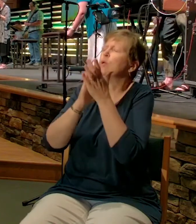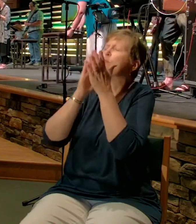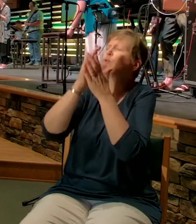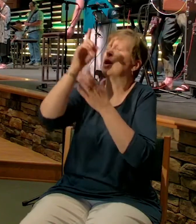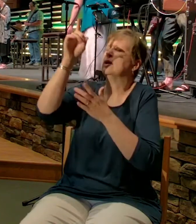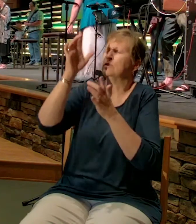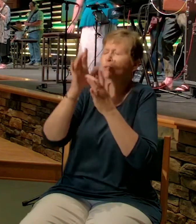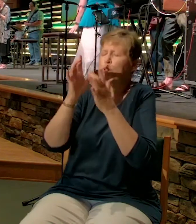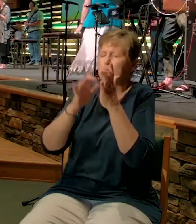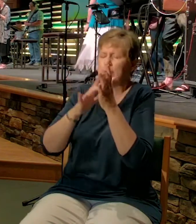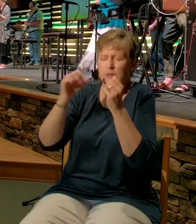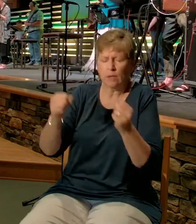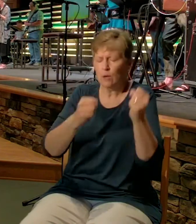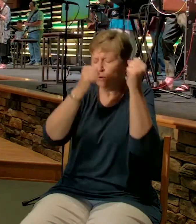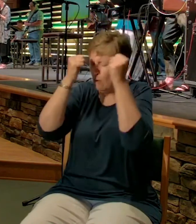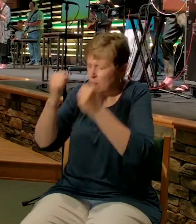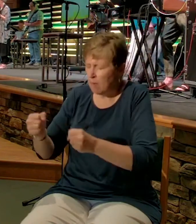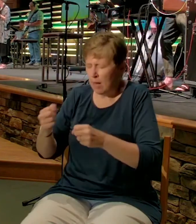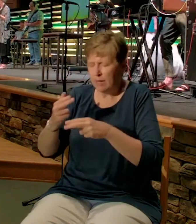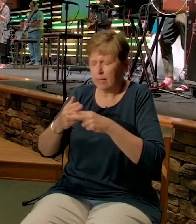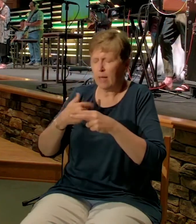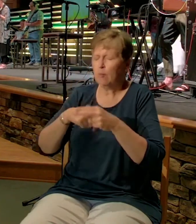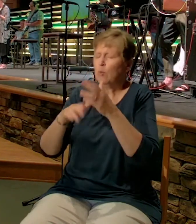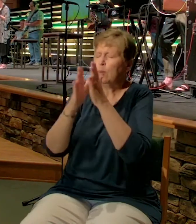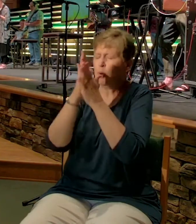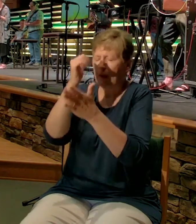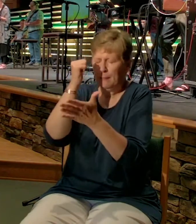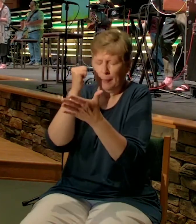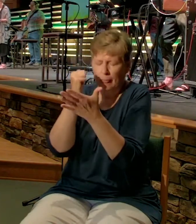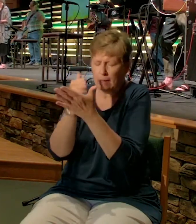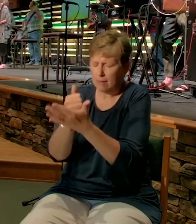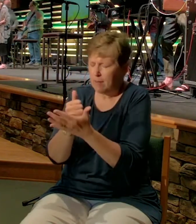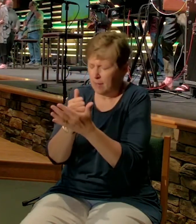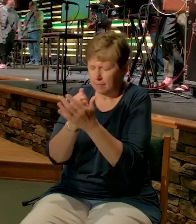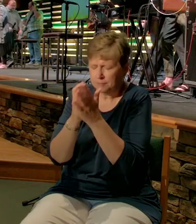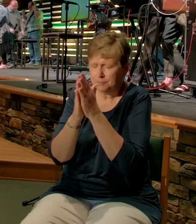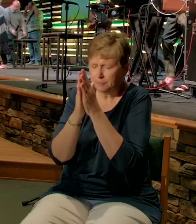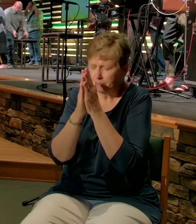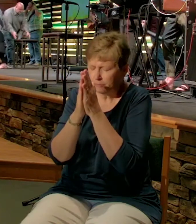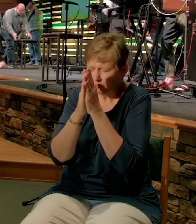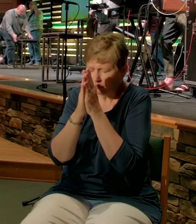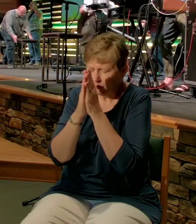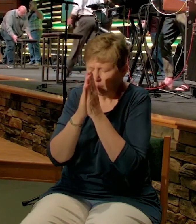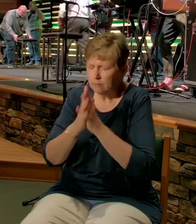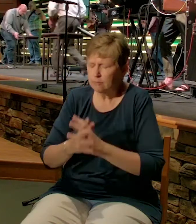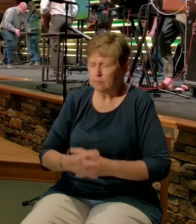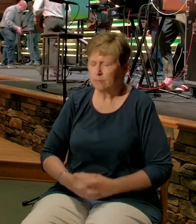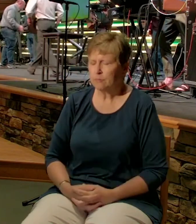In your mighty name we pray. Amen.